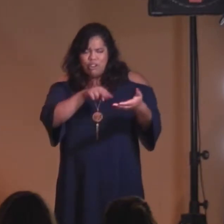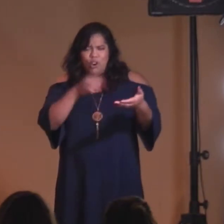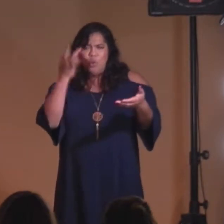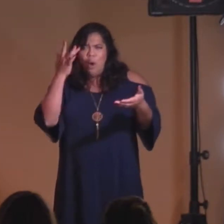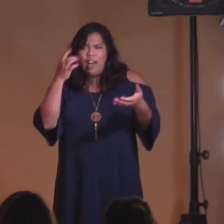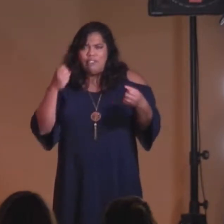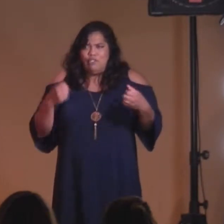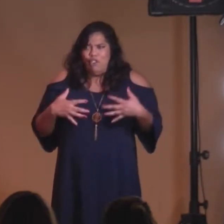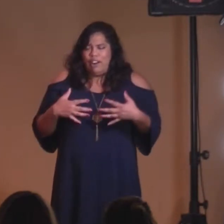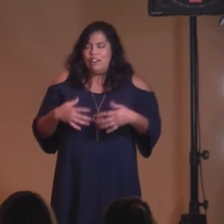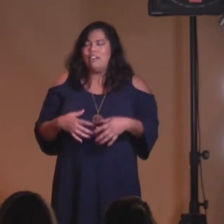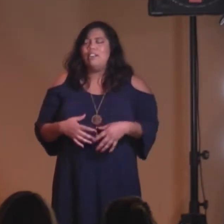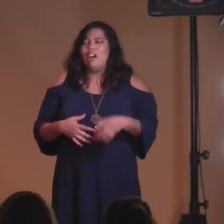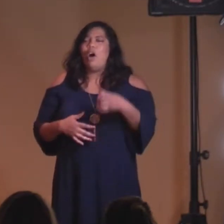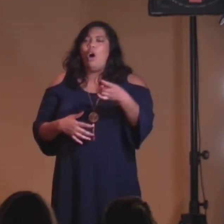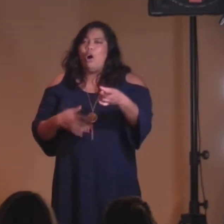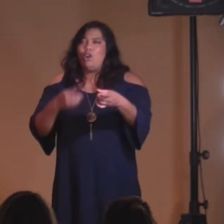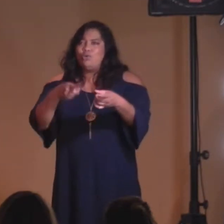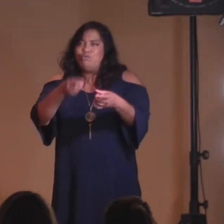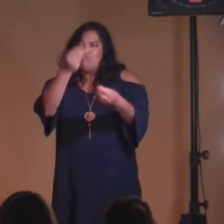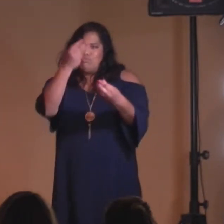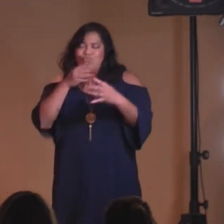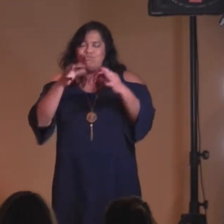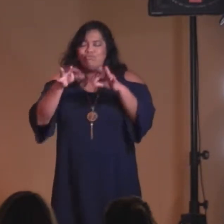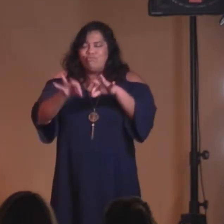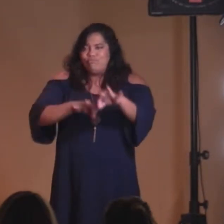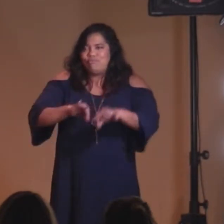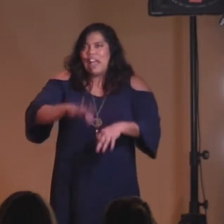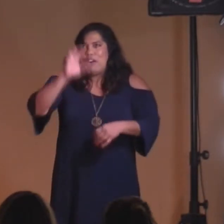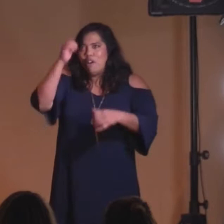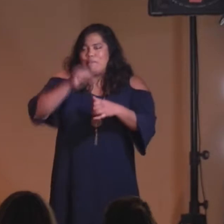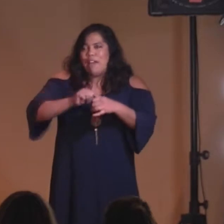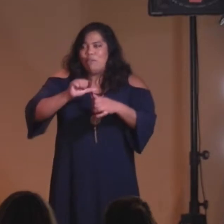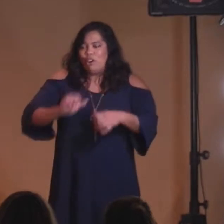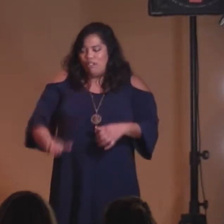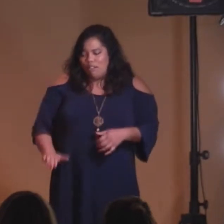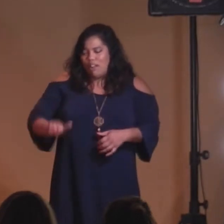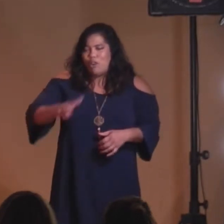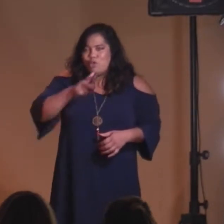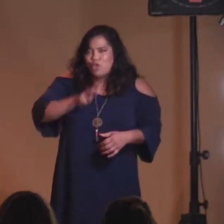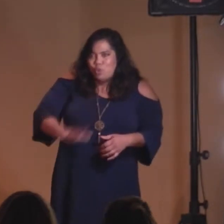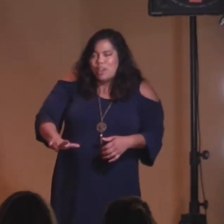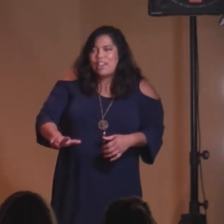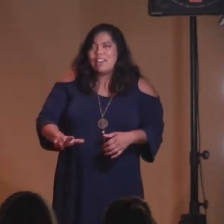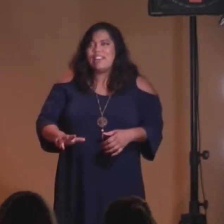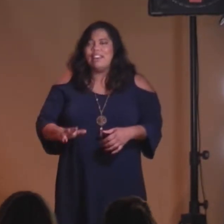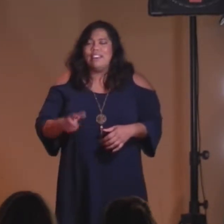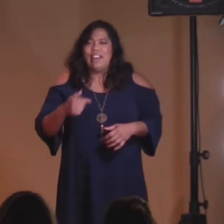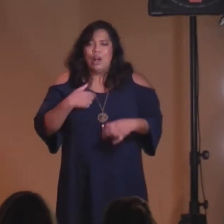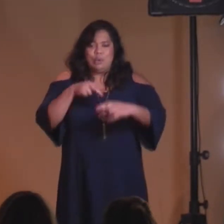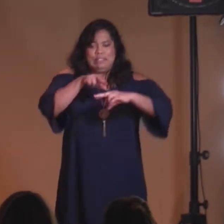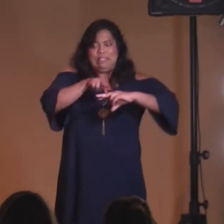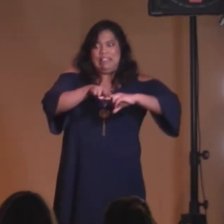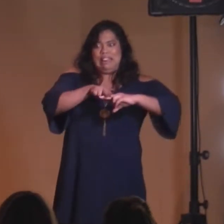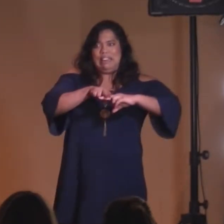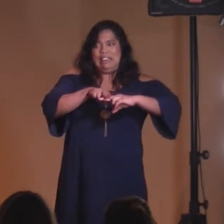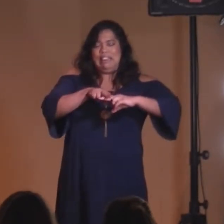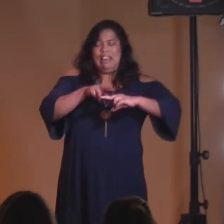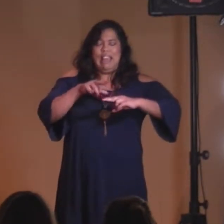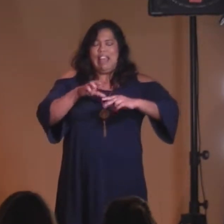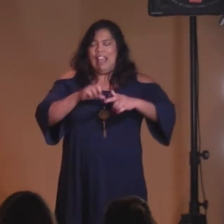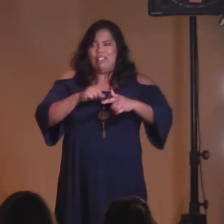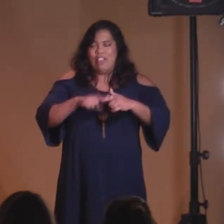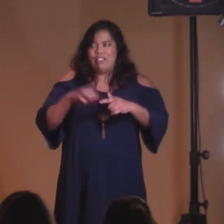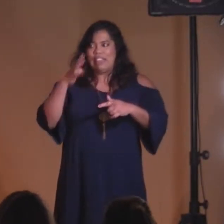was 3 years old, and a mouse jumped up, and the cat was like, poop, I'm out of here. And if the cat ran, then, like, was there a